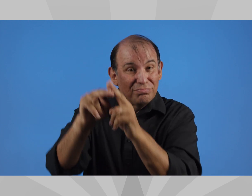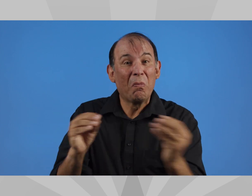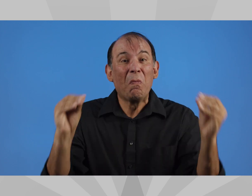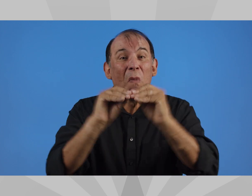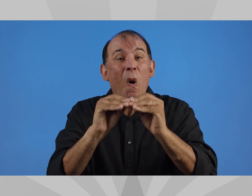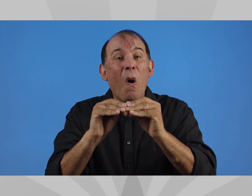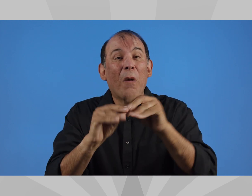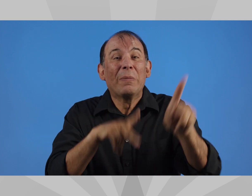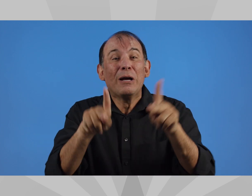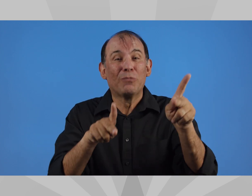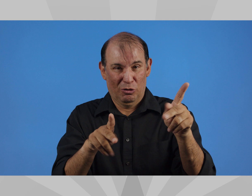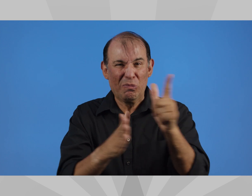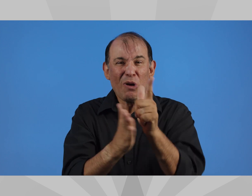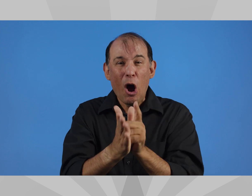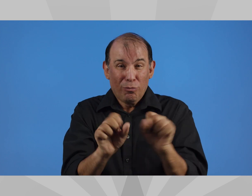neighborhoods.